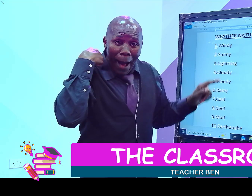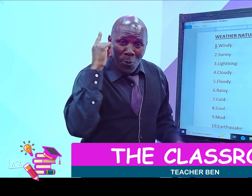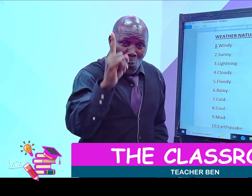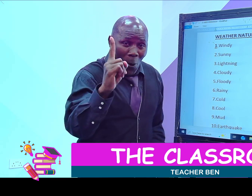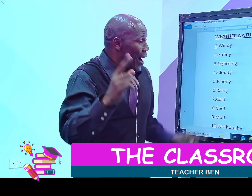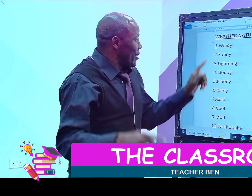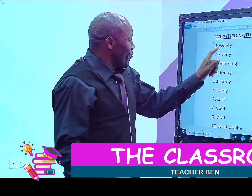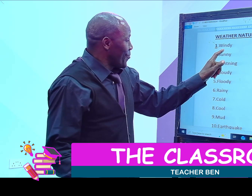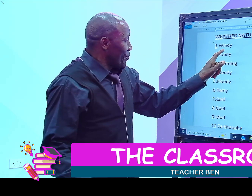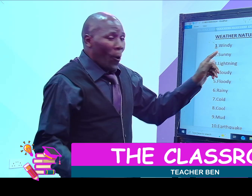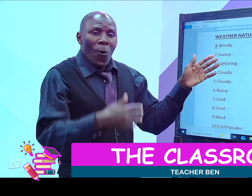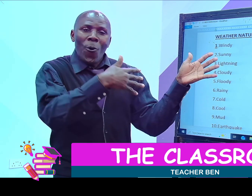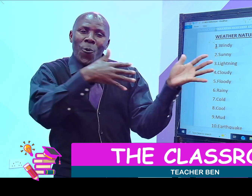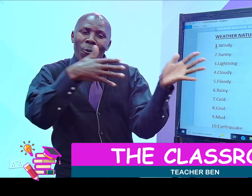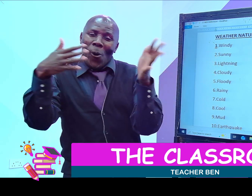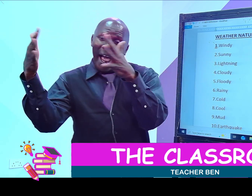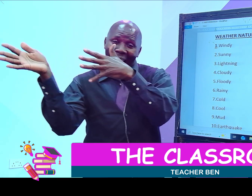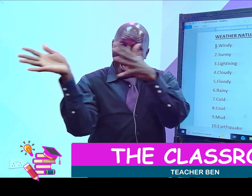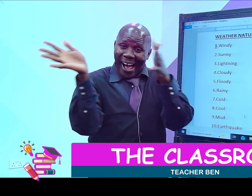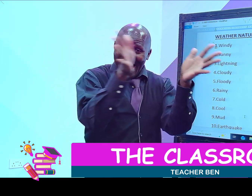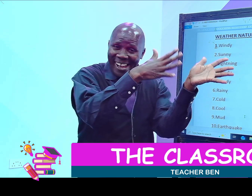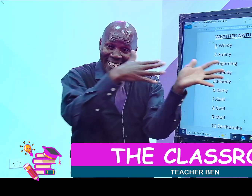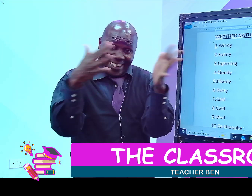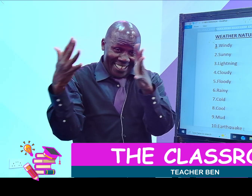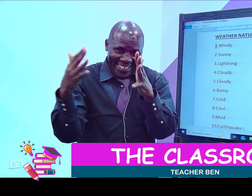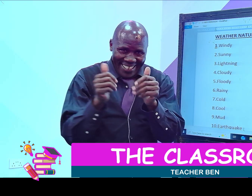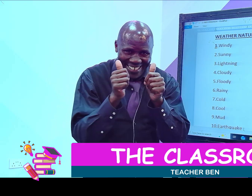Number 1, we have windy.